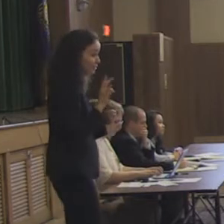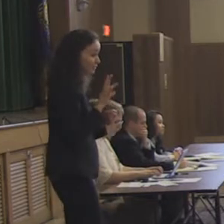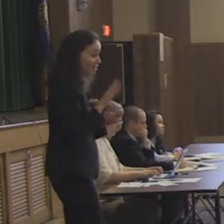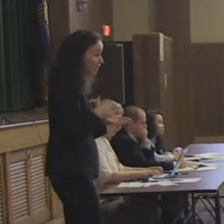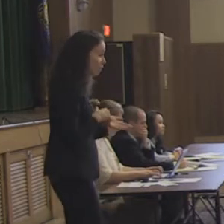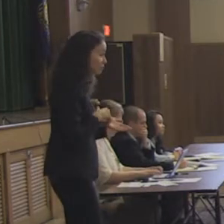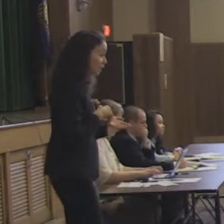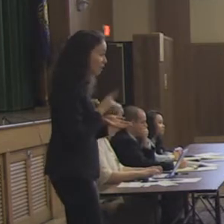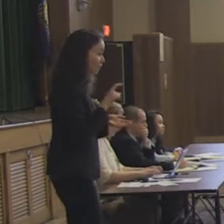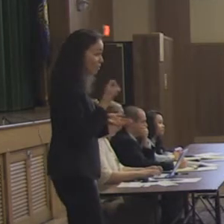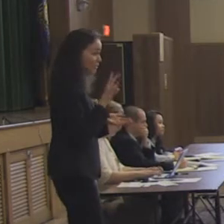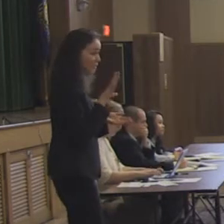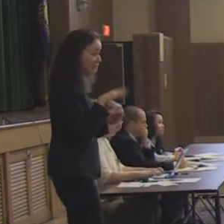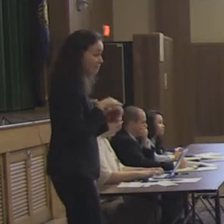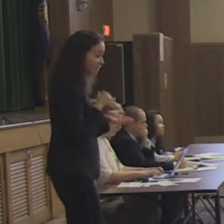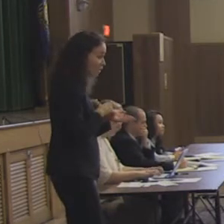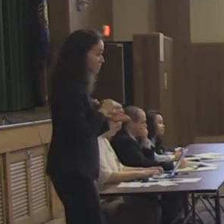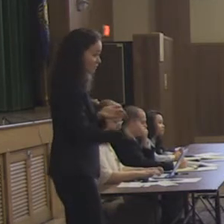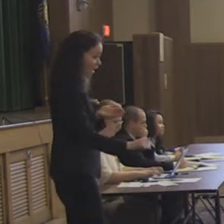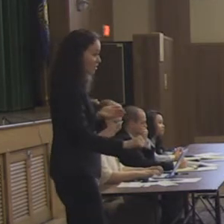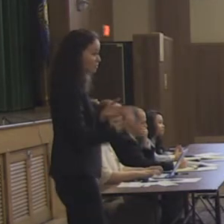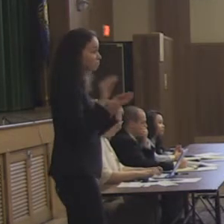this type of care.